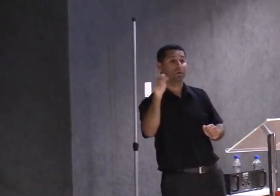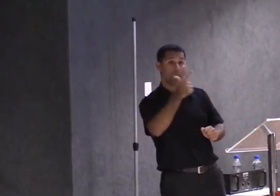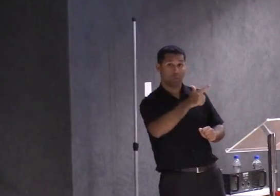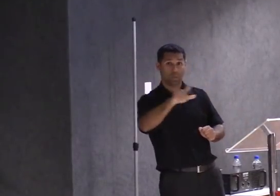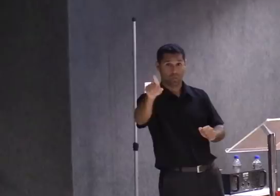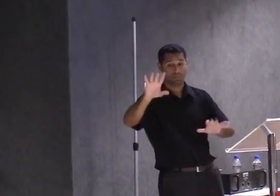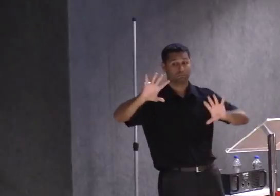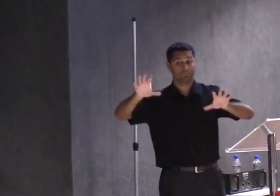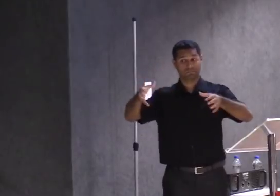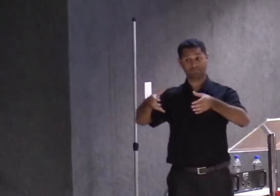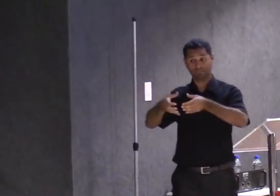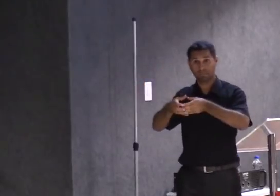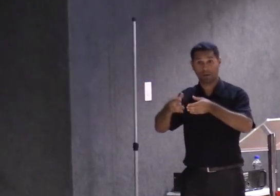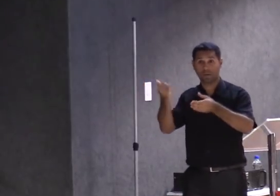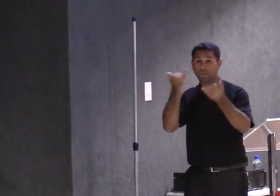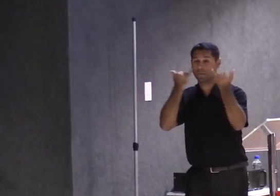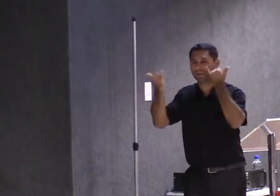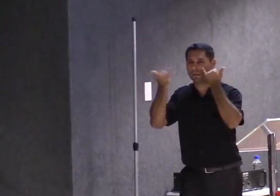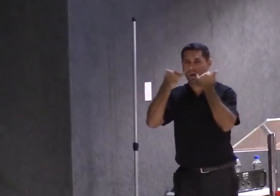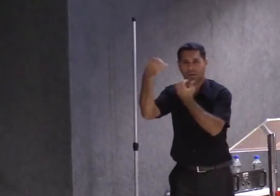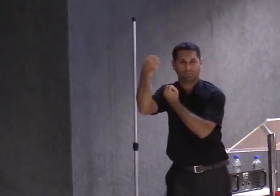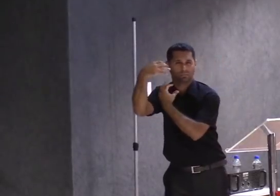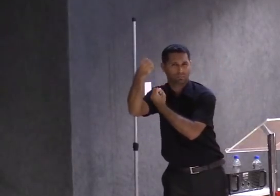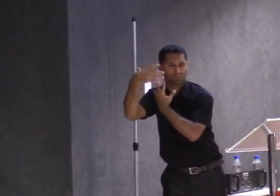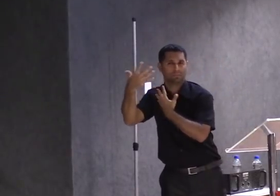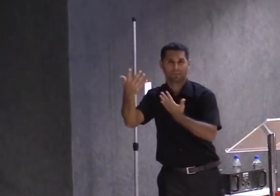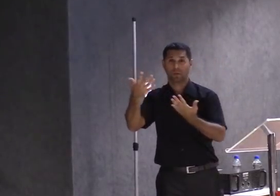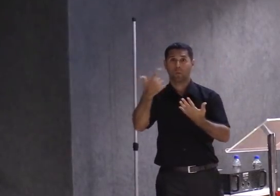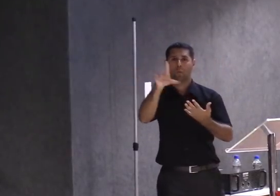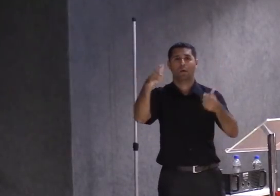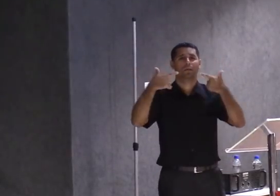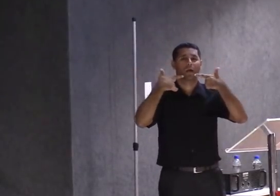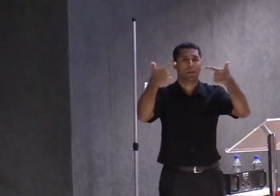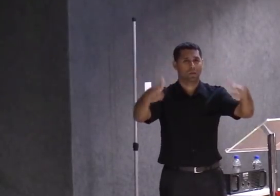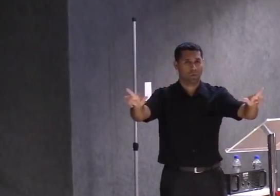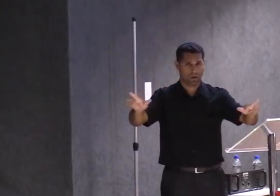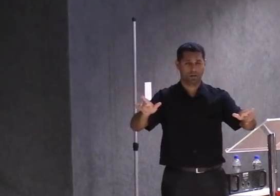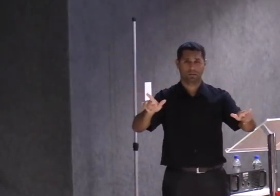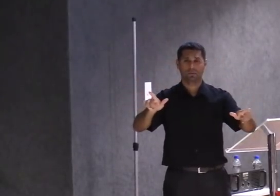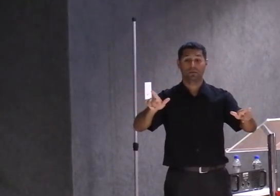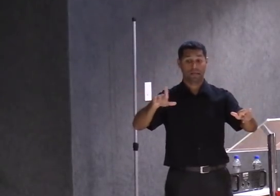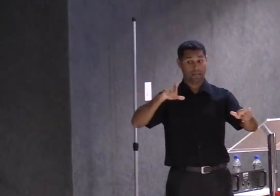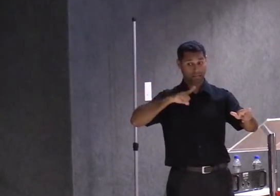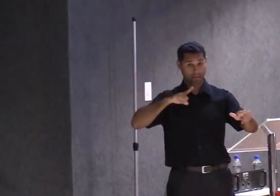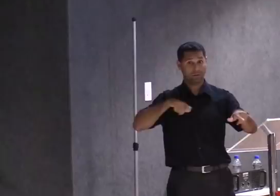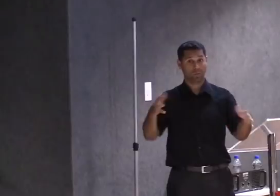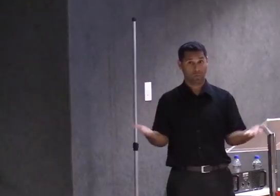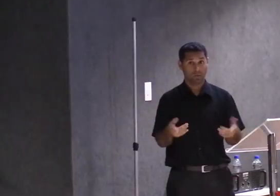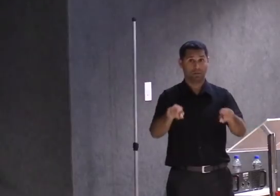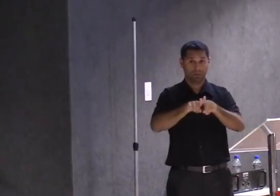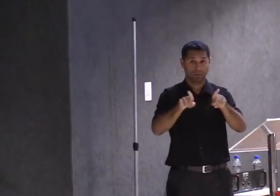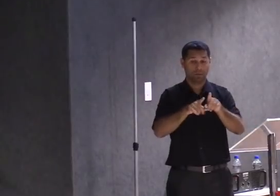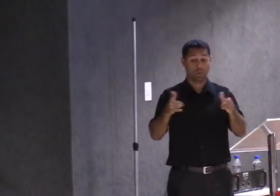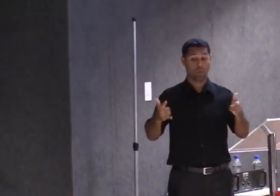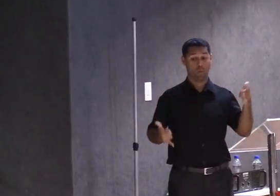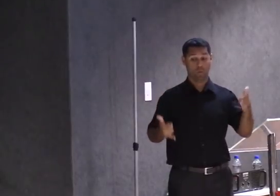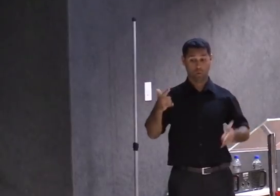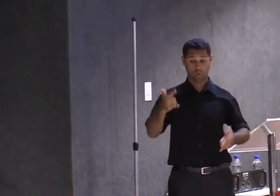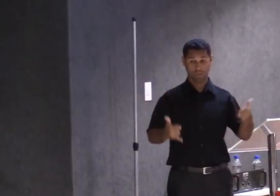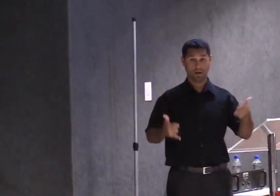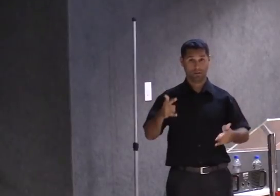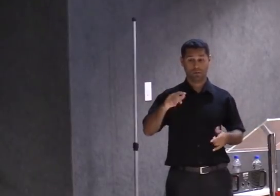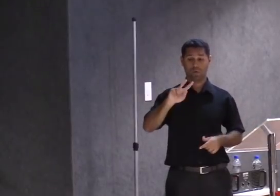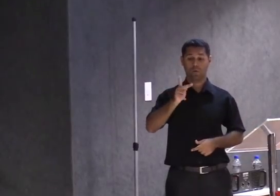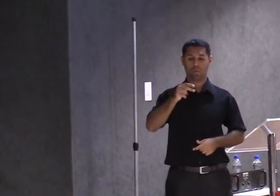outro pacote de informações, outra linguagem, mas também hoje eles podem lidar com robôs,